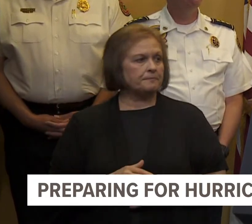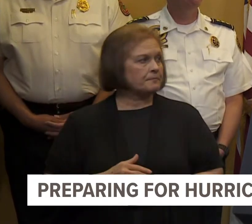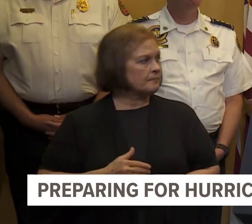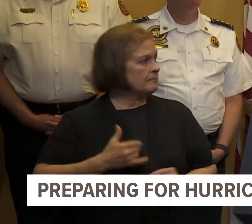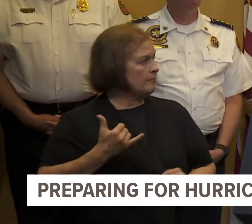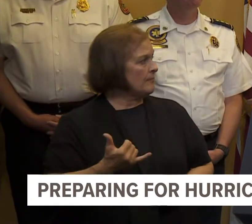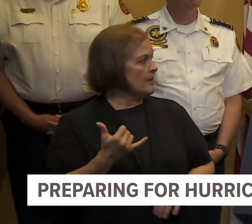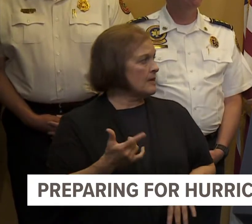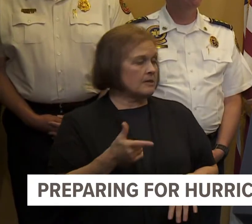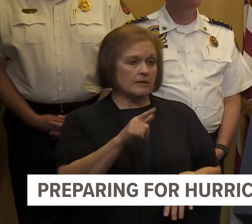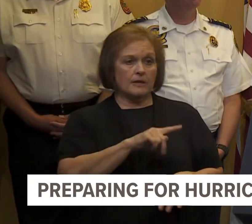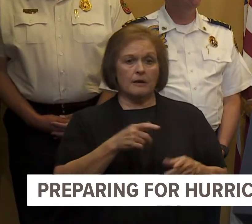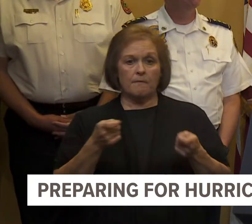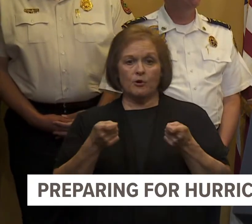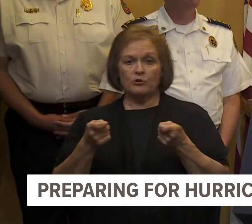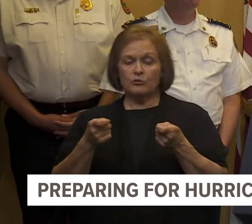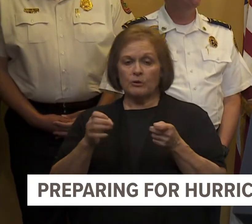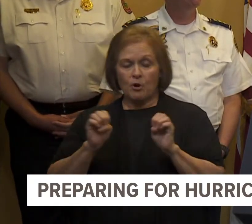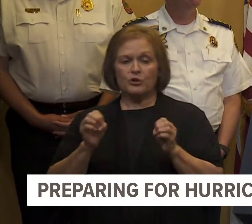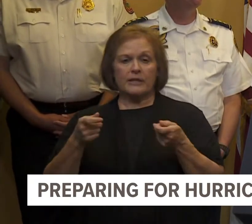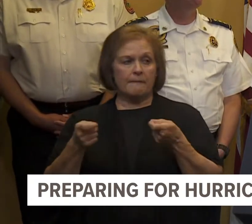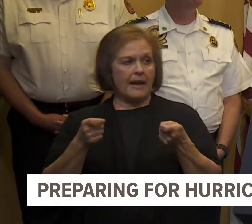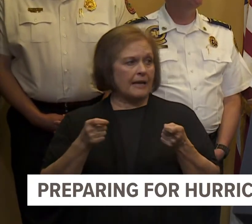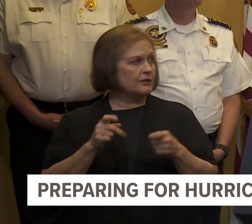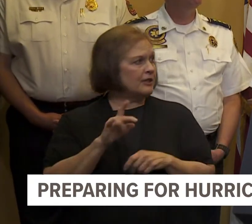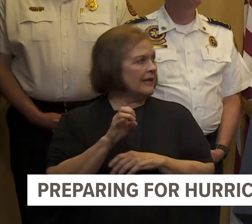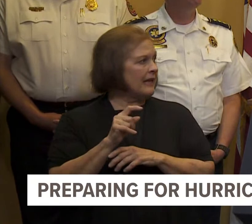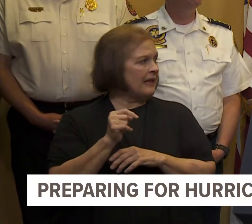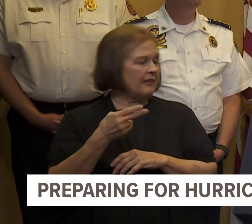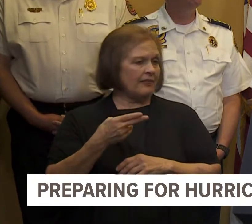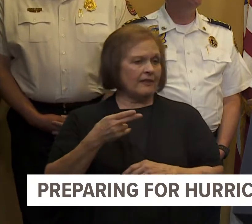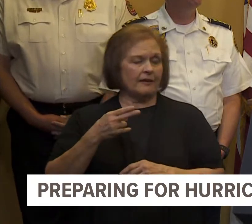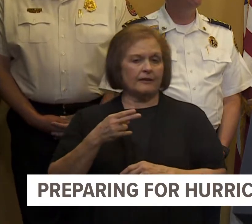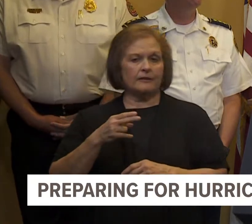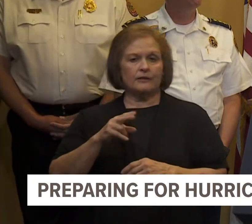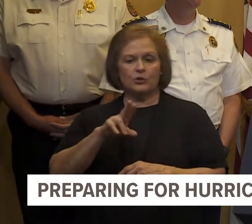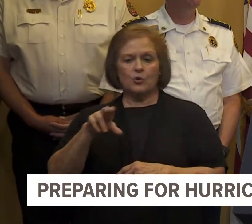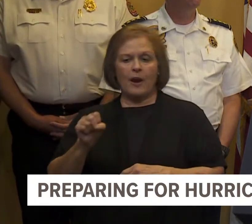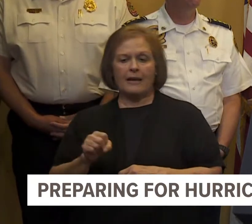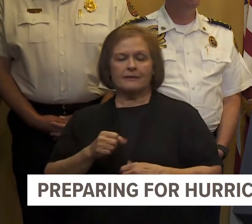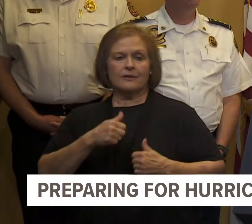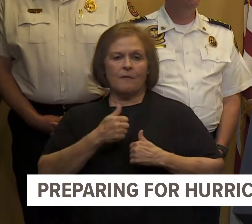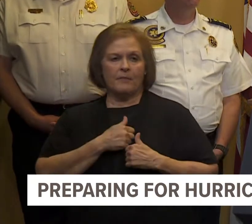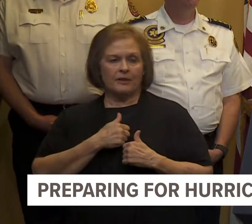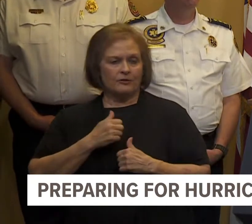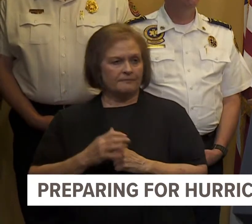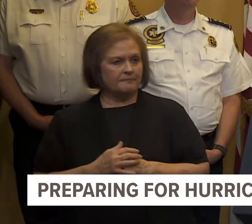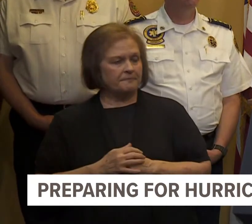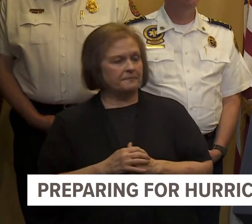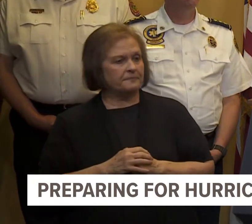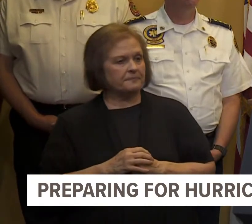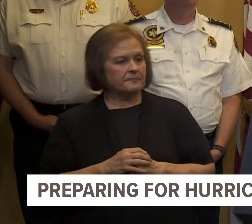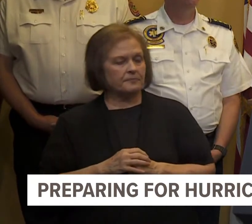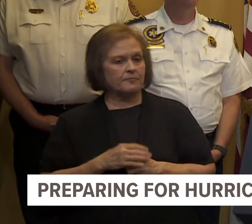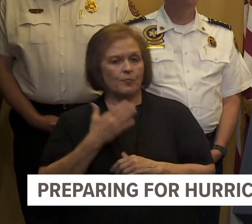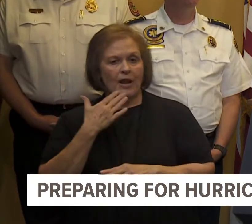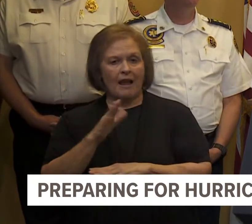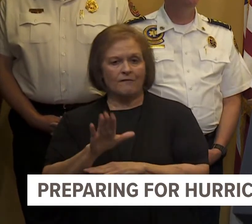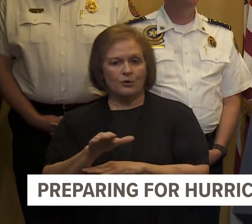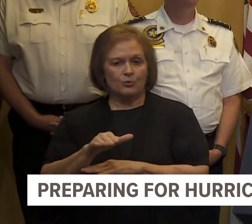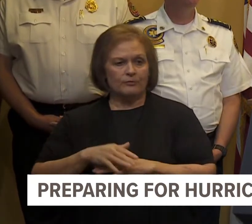And will District Emergency Manager Heath Jones, U.S. Army Corps of Engineers. Yes, ma'am. Good